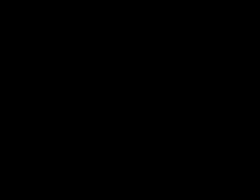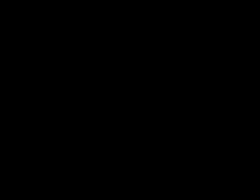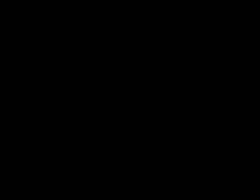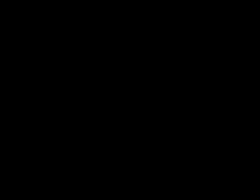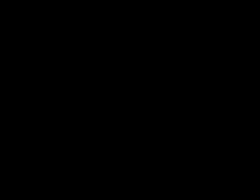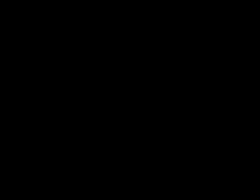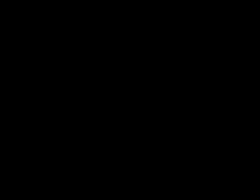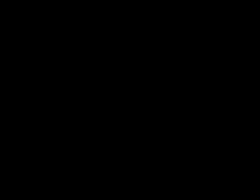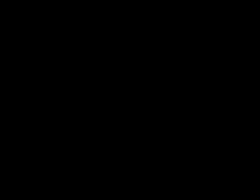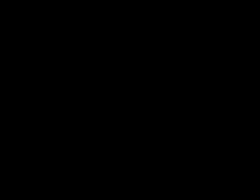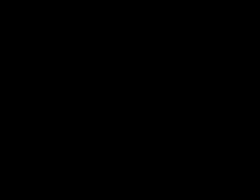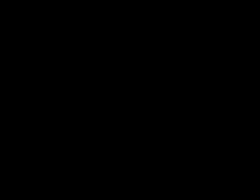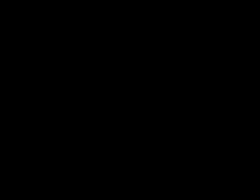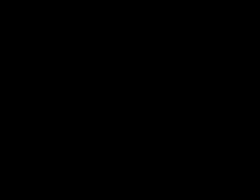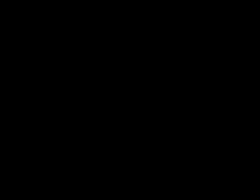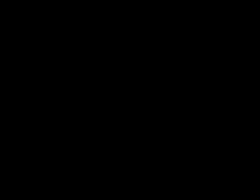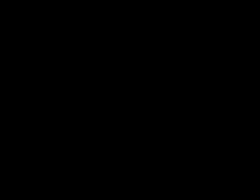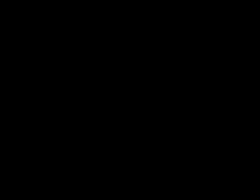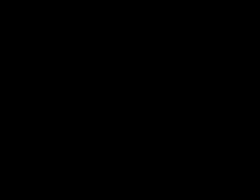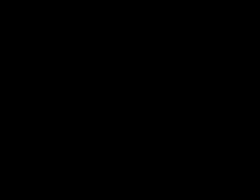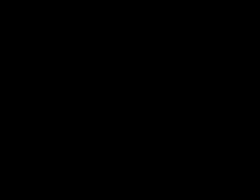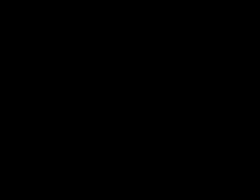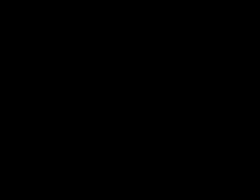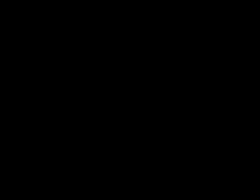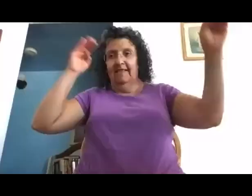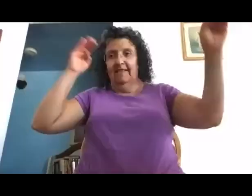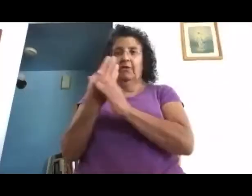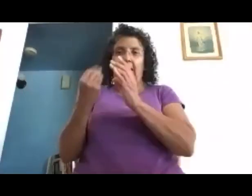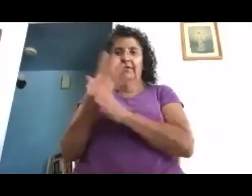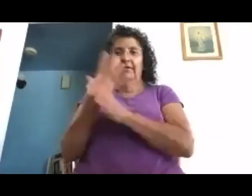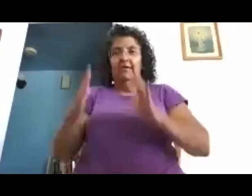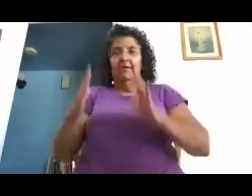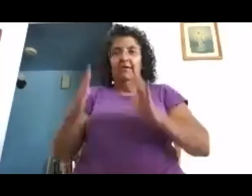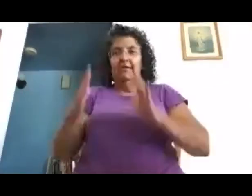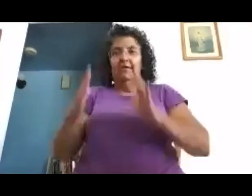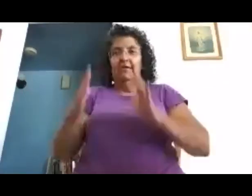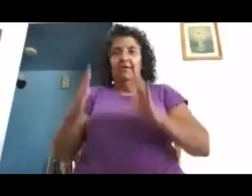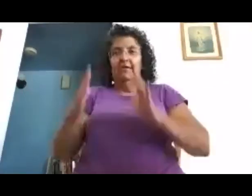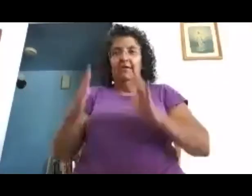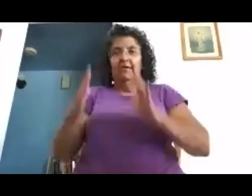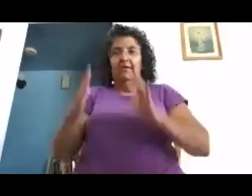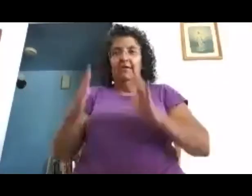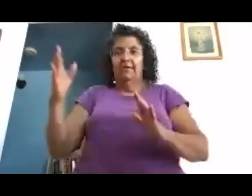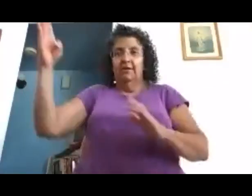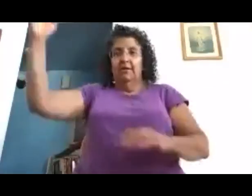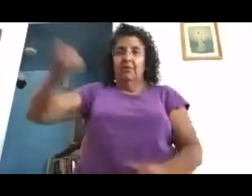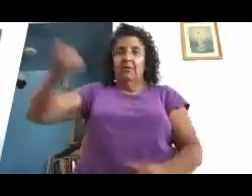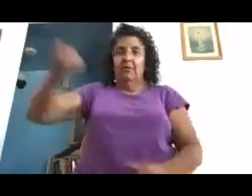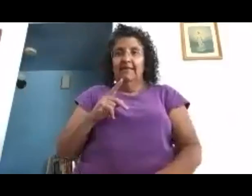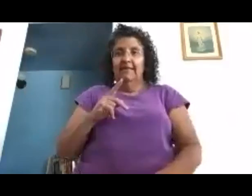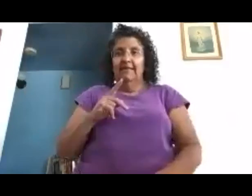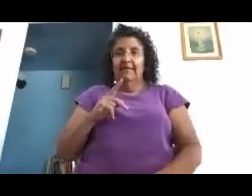Okay. Hello, gardeners. Welcome back. It is recording. Good. 2 weeks